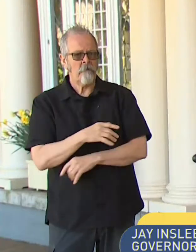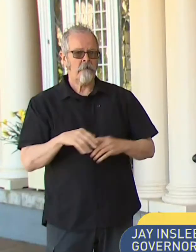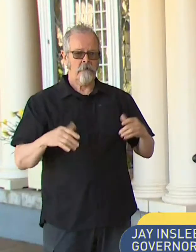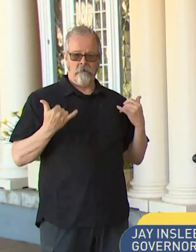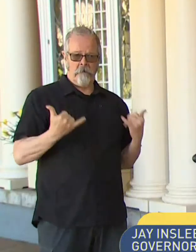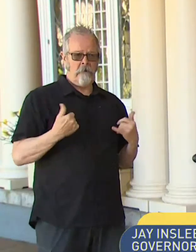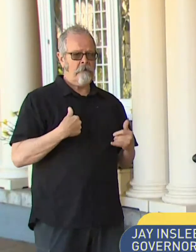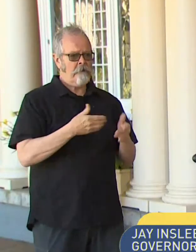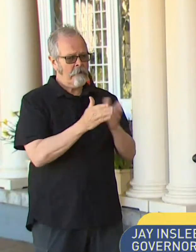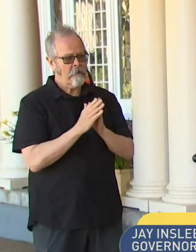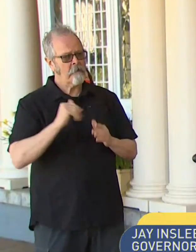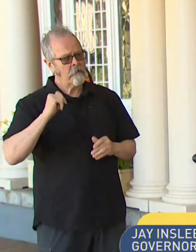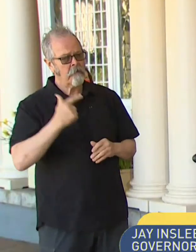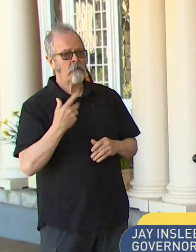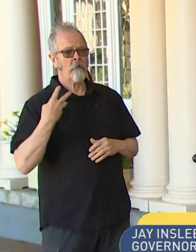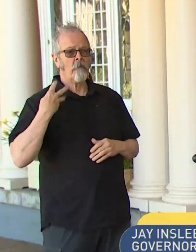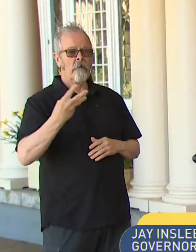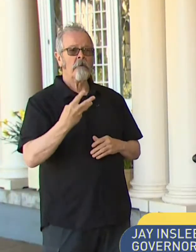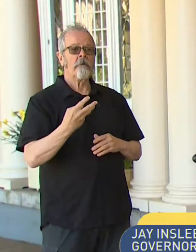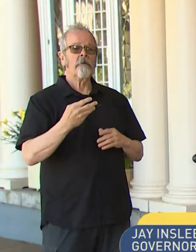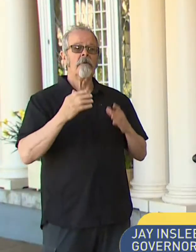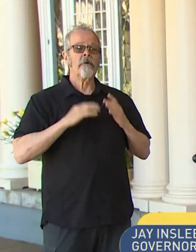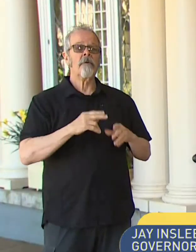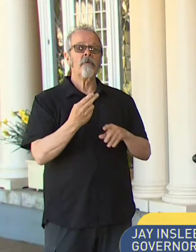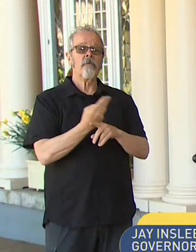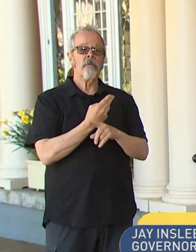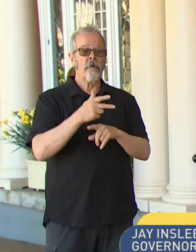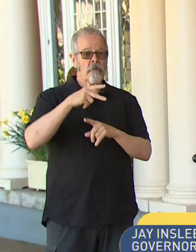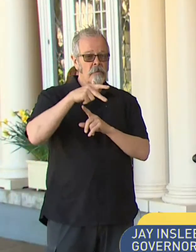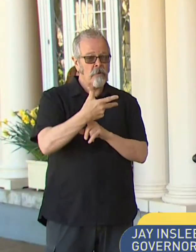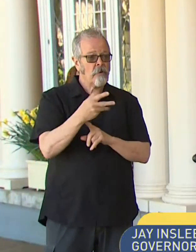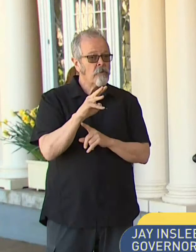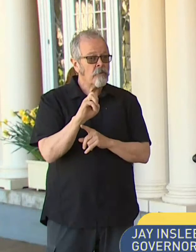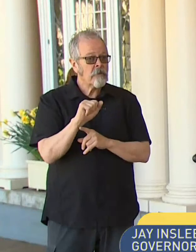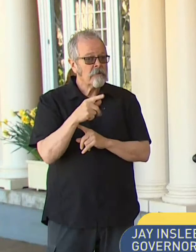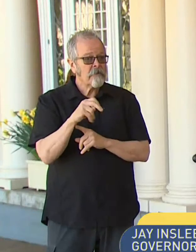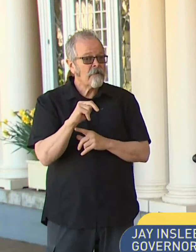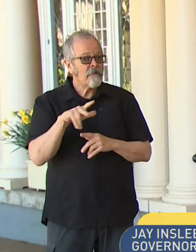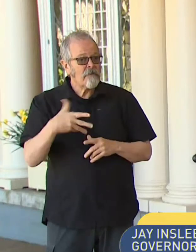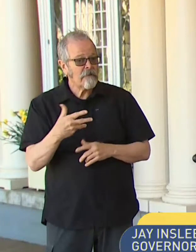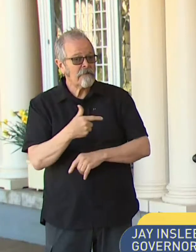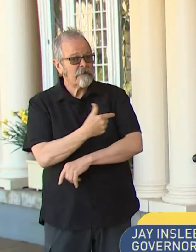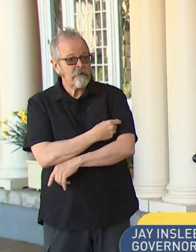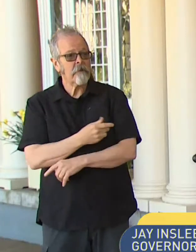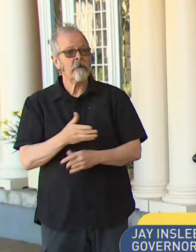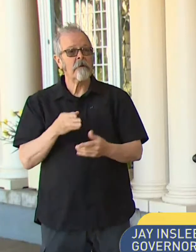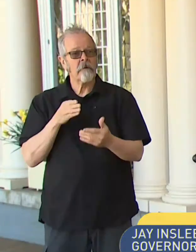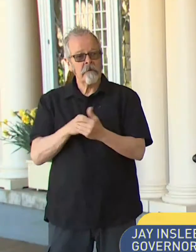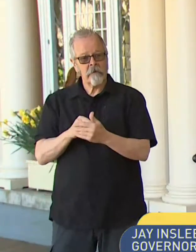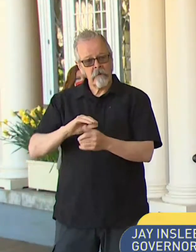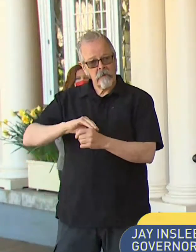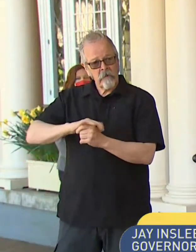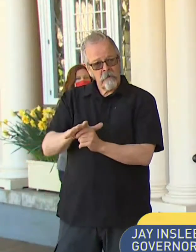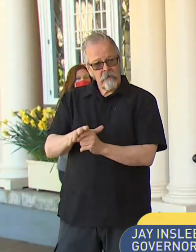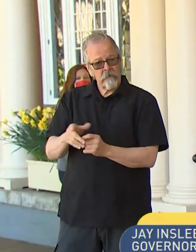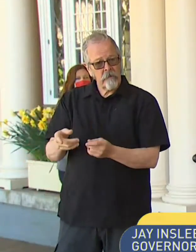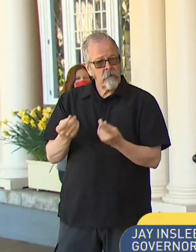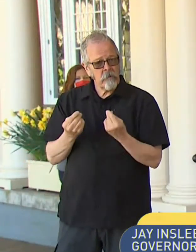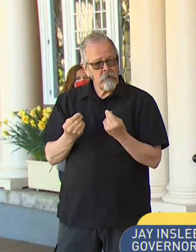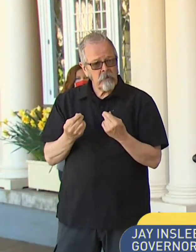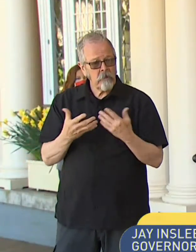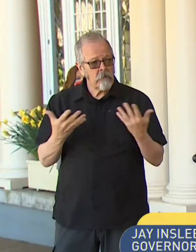Washingtonians to use a 3rd weapon against the fight against COVID. And that is, we are